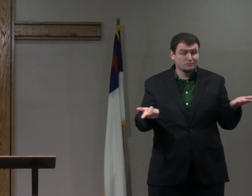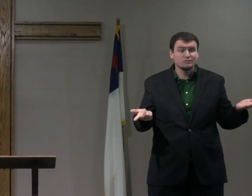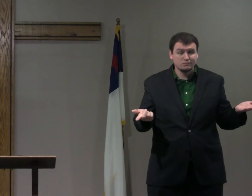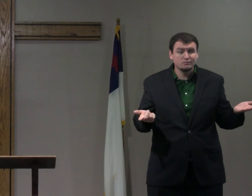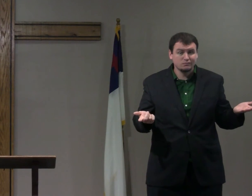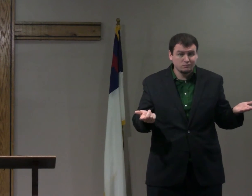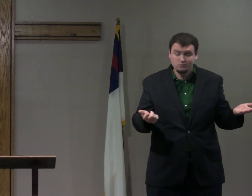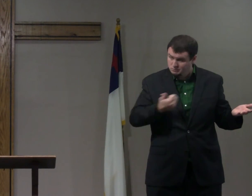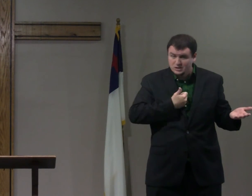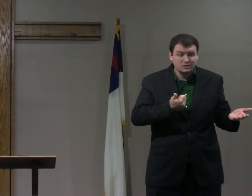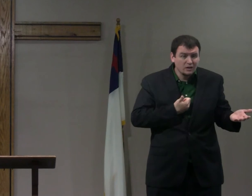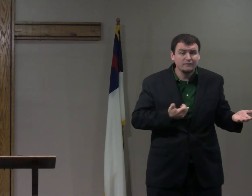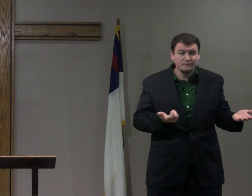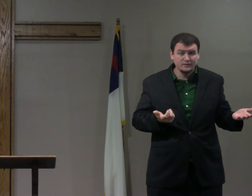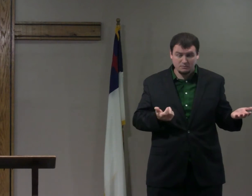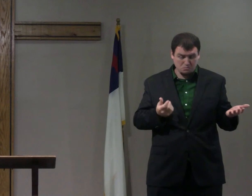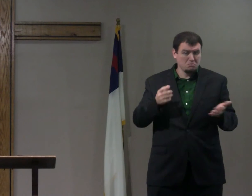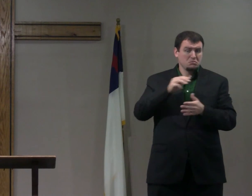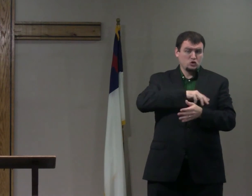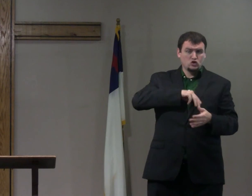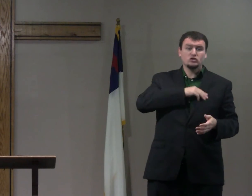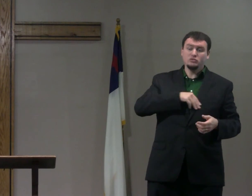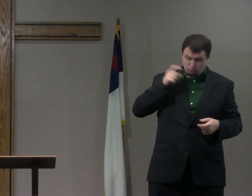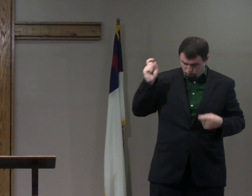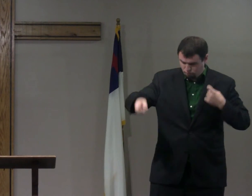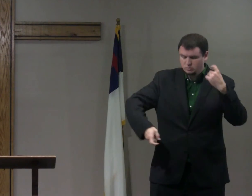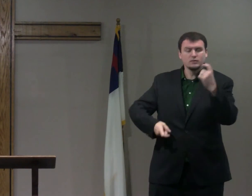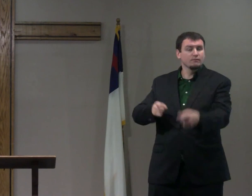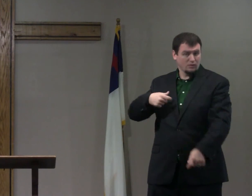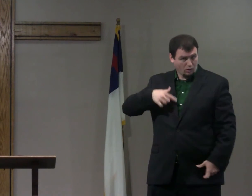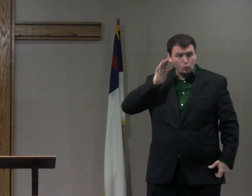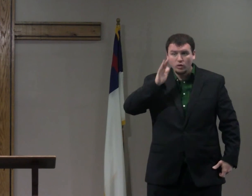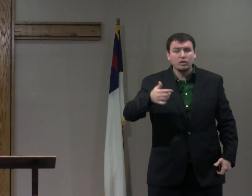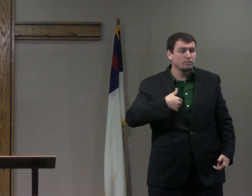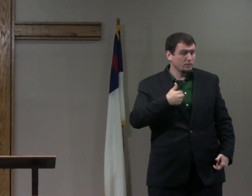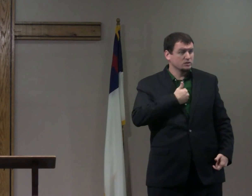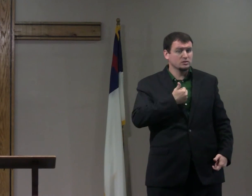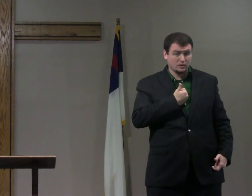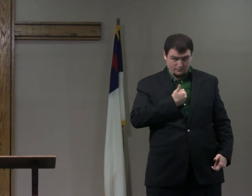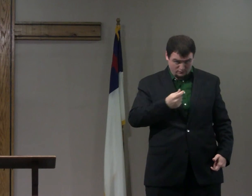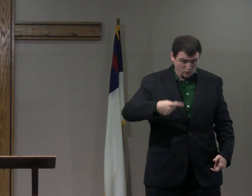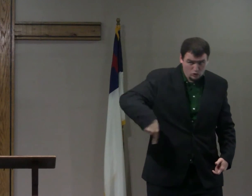And I'm going to start. I'm going to start. And I'm going to give to missions.